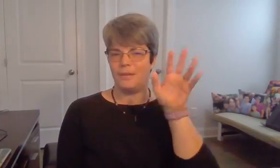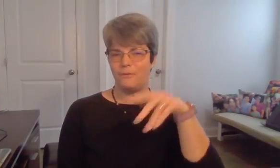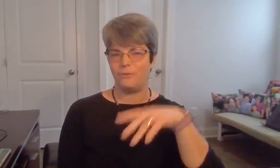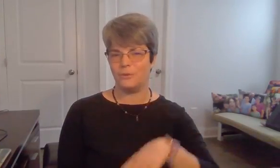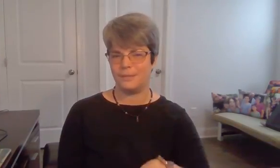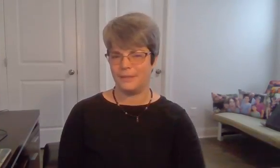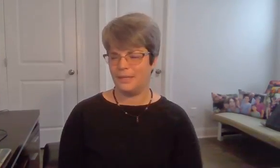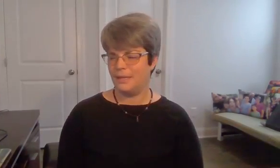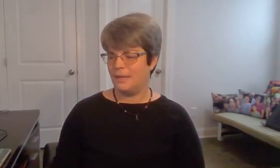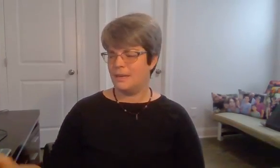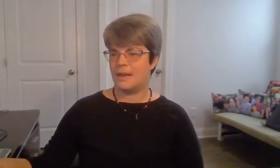food you want.